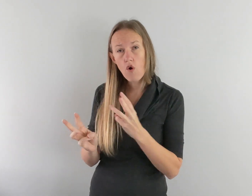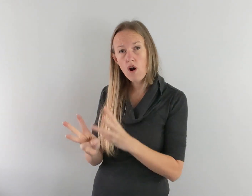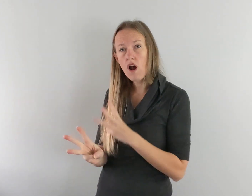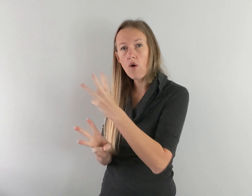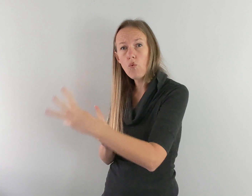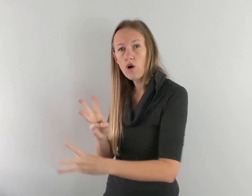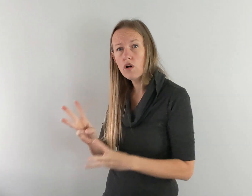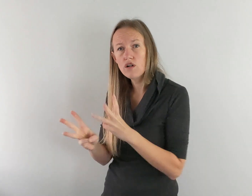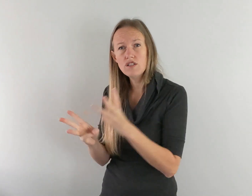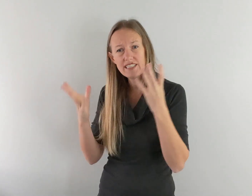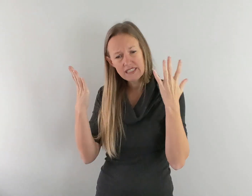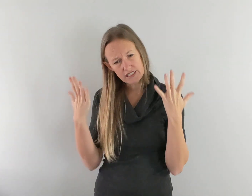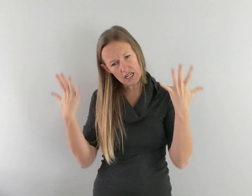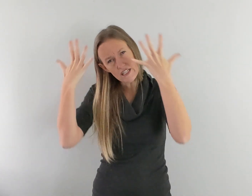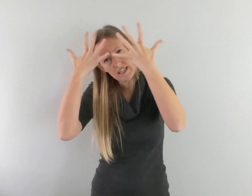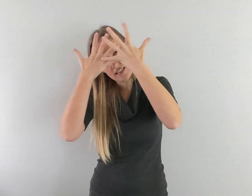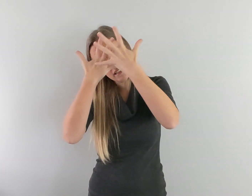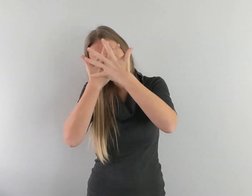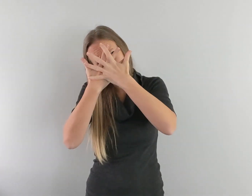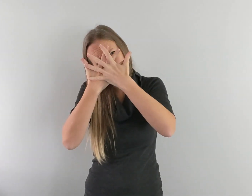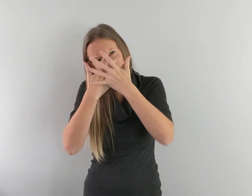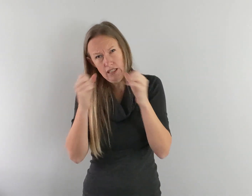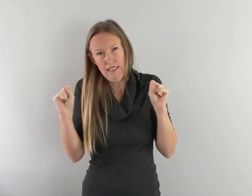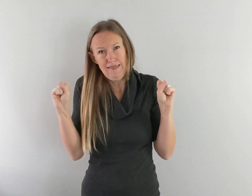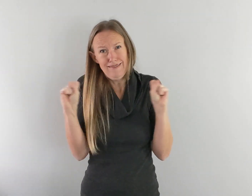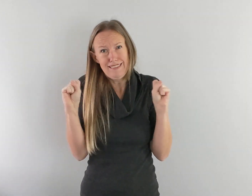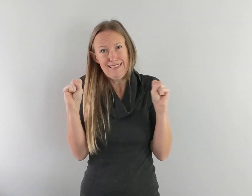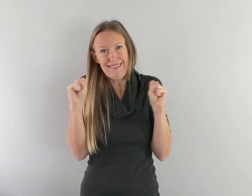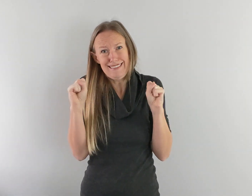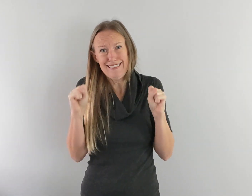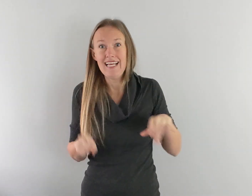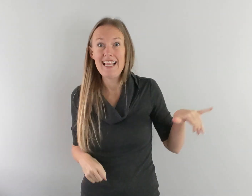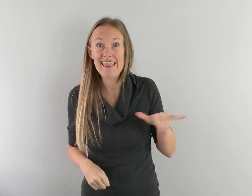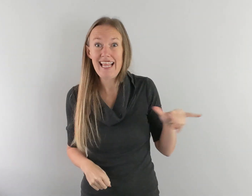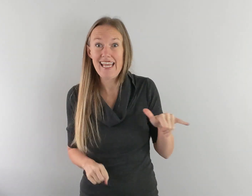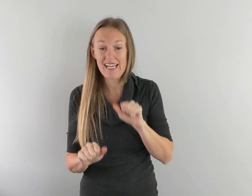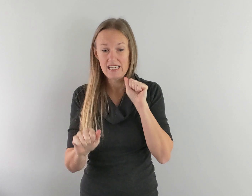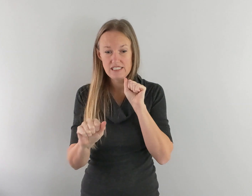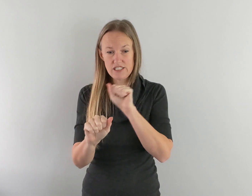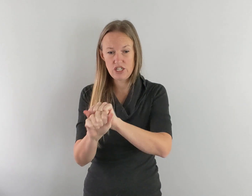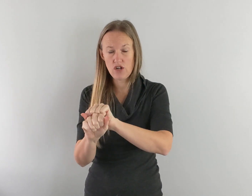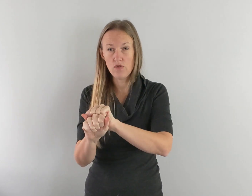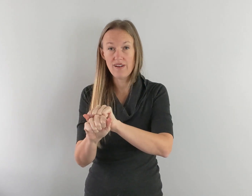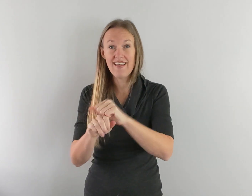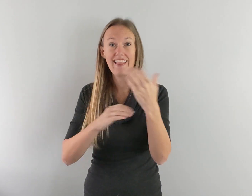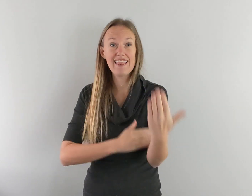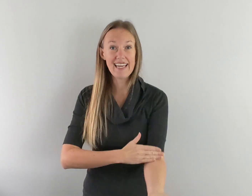for a world in darkness, frozen like a stone. Light